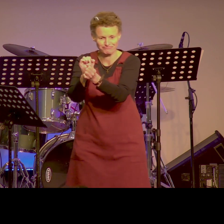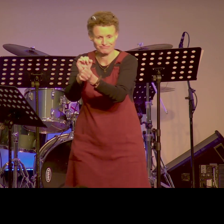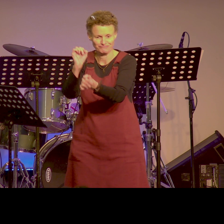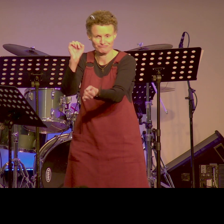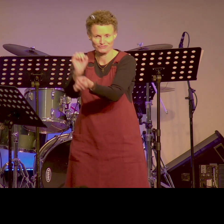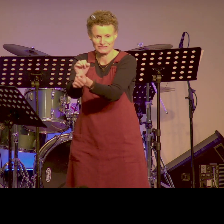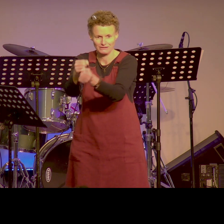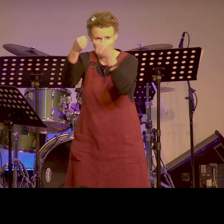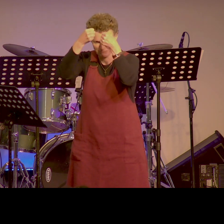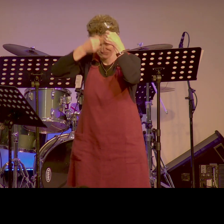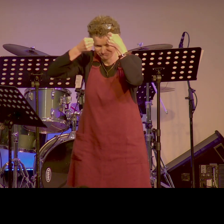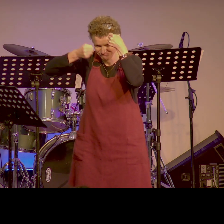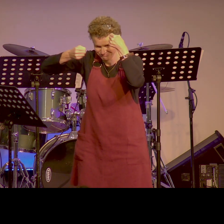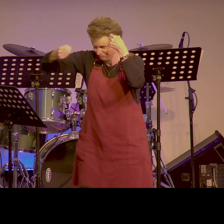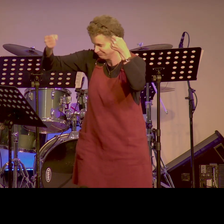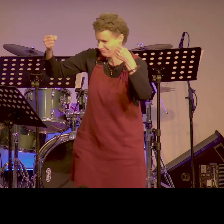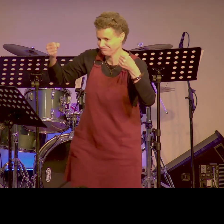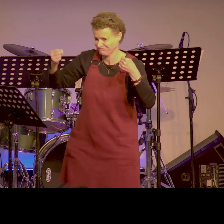was in prison,